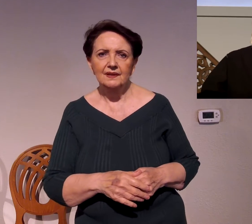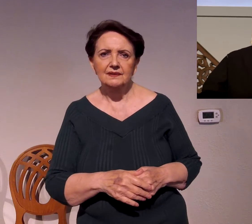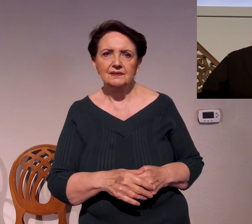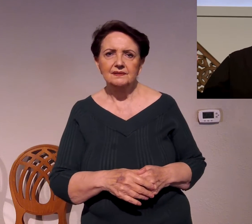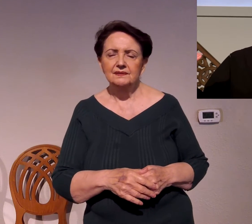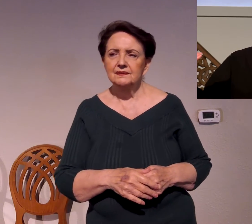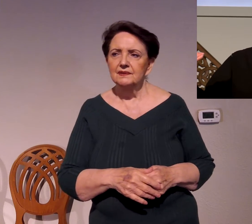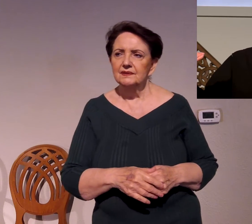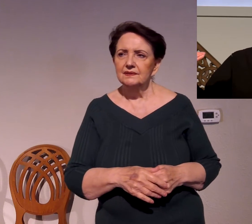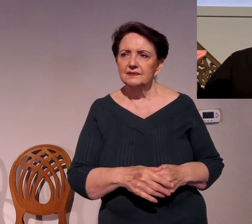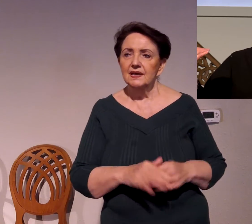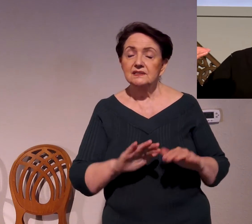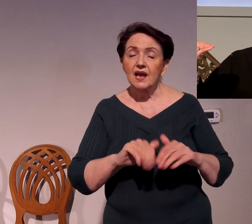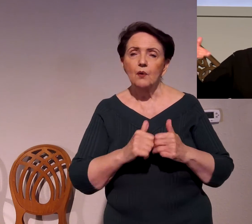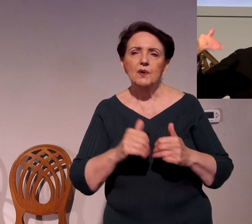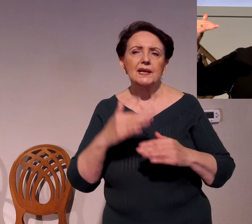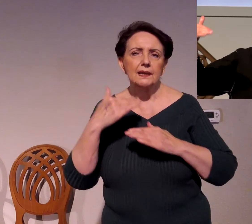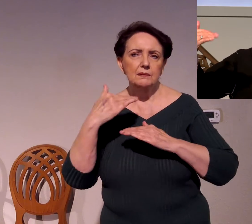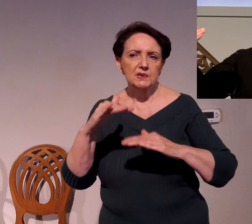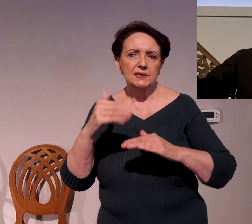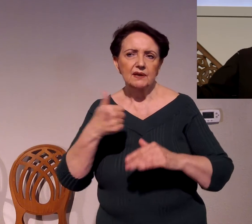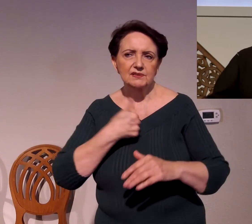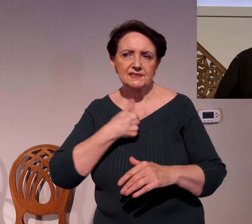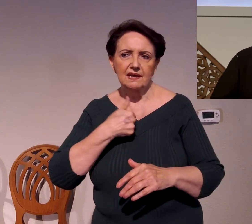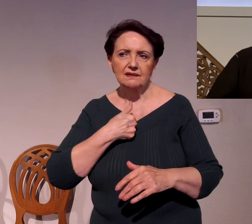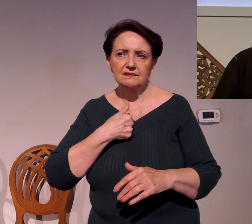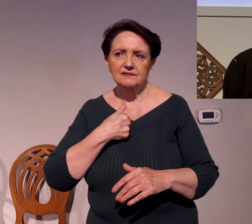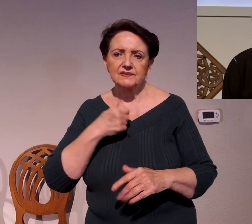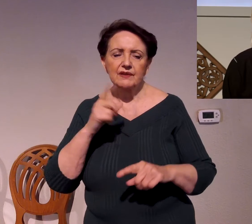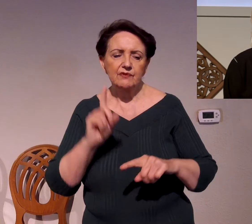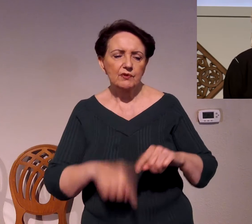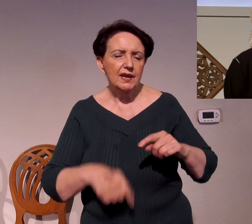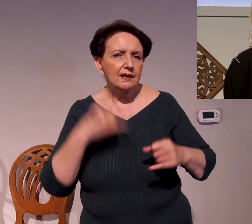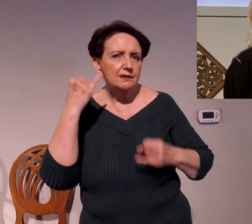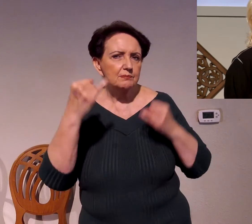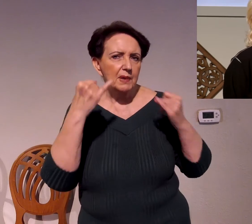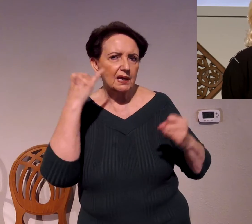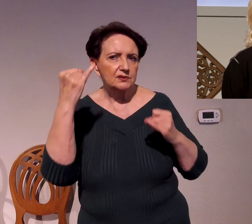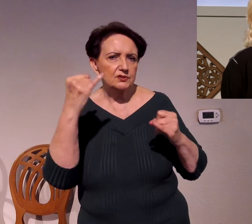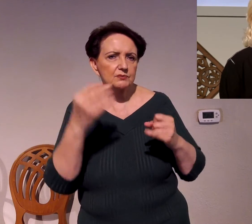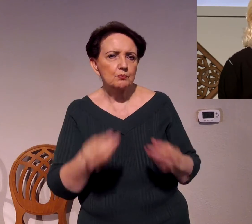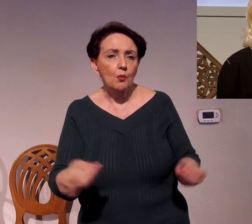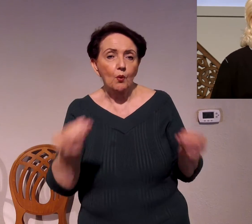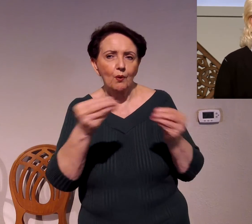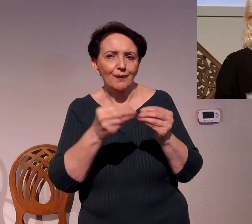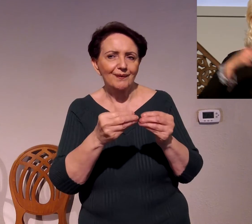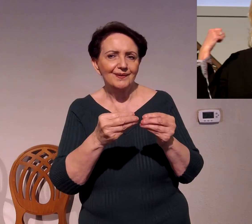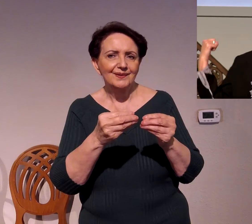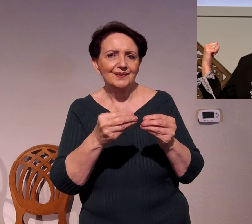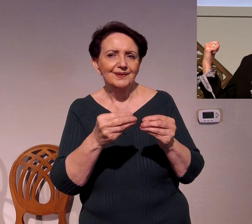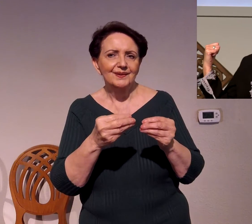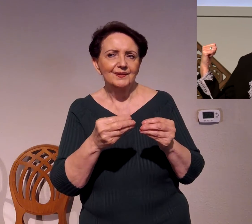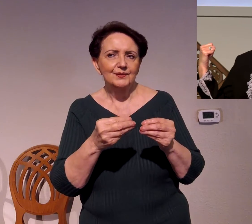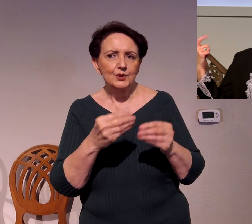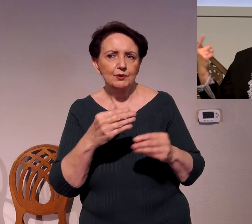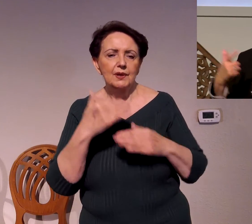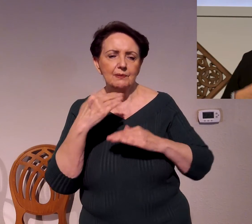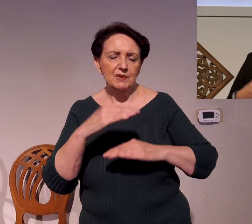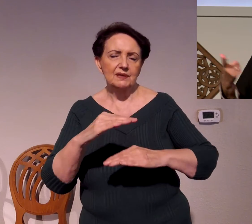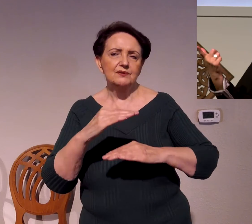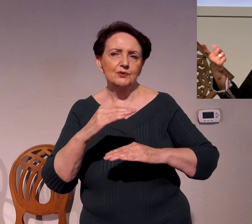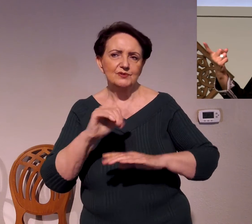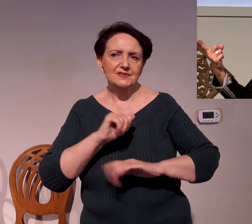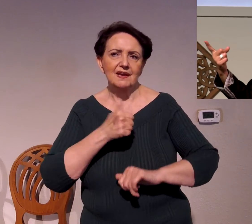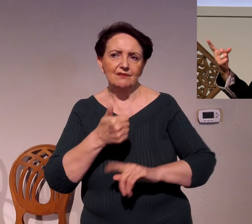we upper limit ourselves. If we can't imagine something beyond what we're doing right now, or what we've had in the past, I really